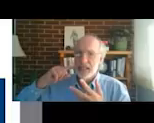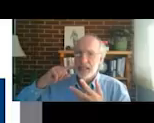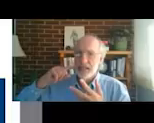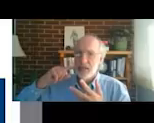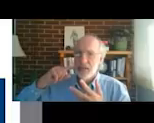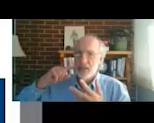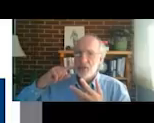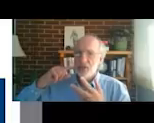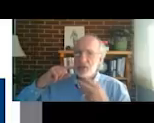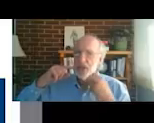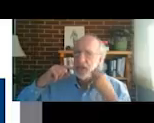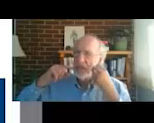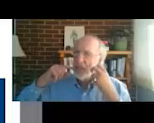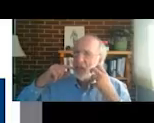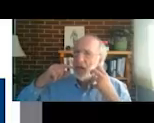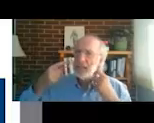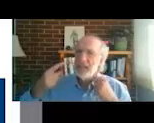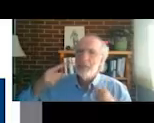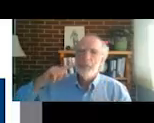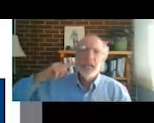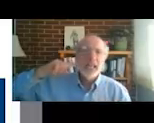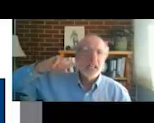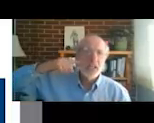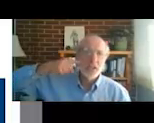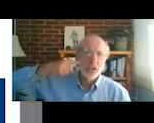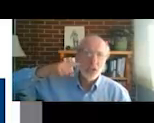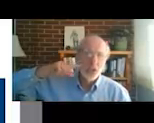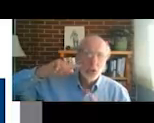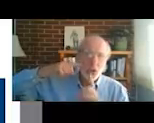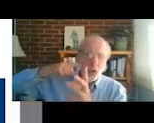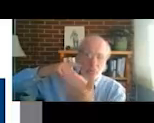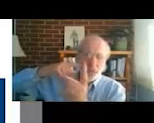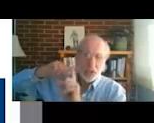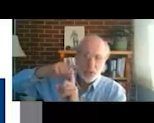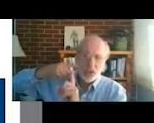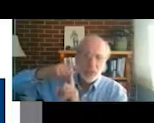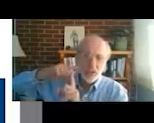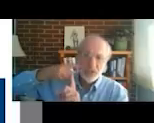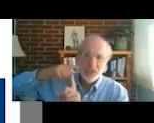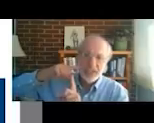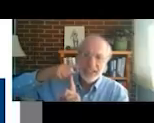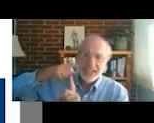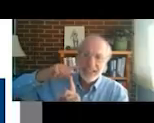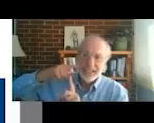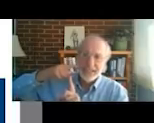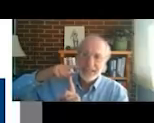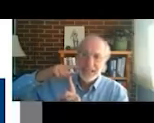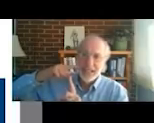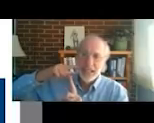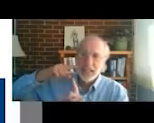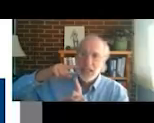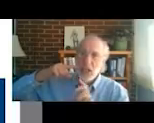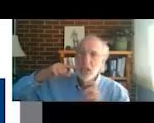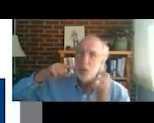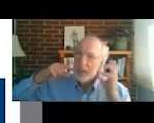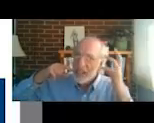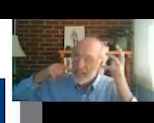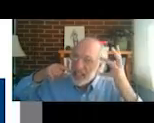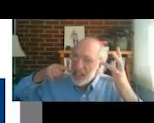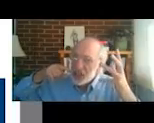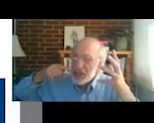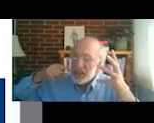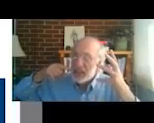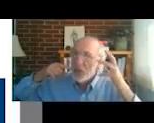sign. So the child can pair the visual stimulus of seeing this sign